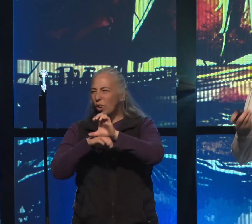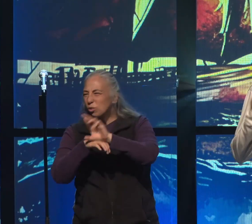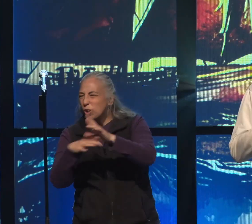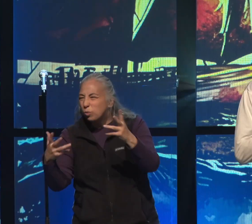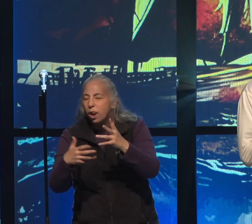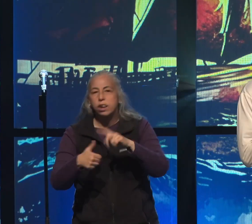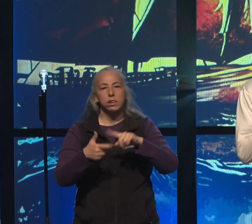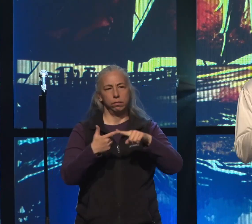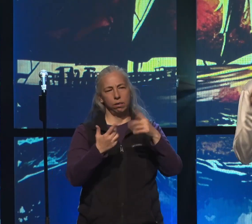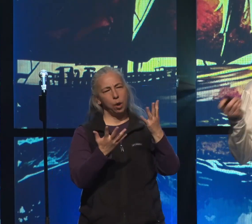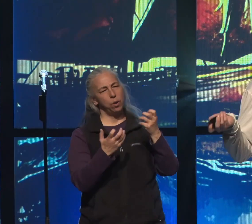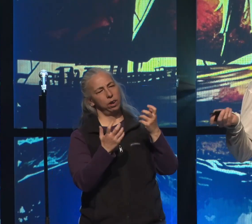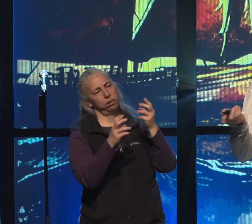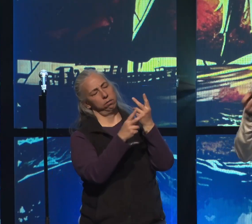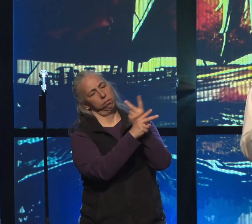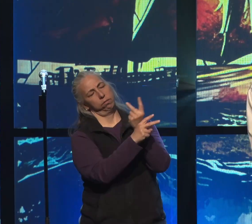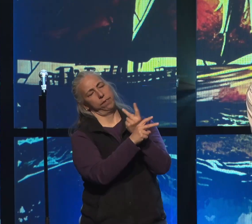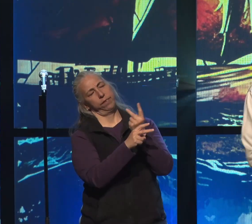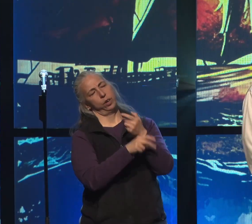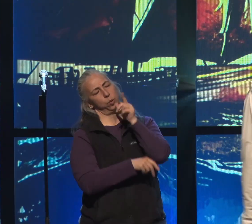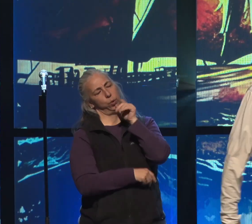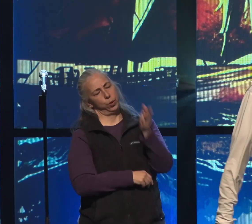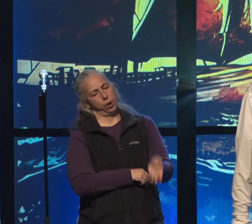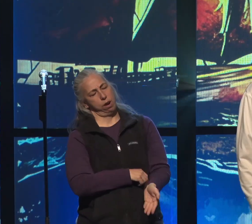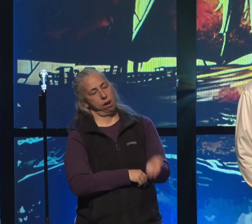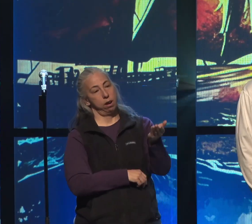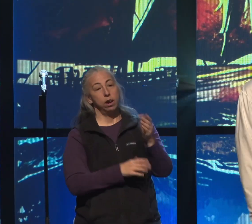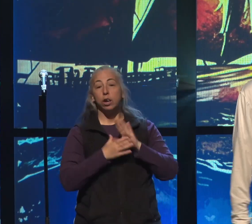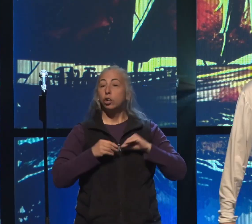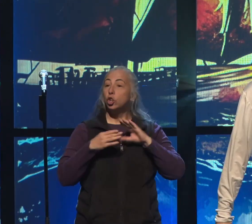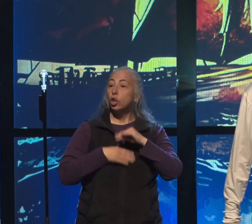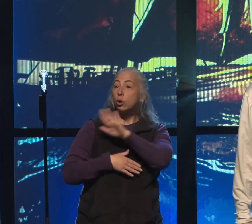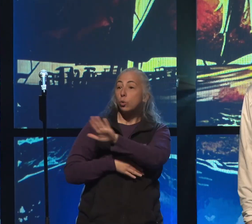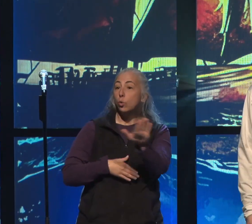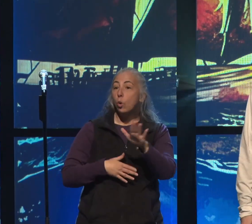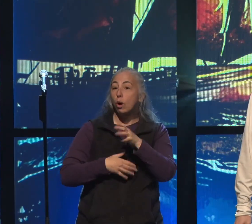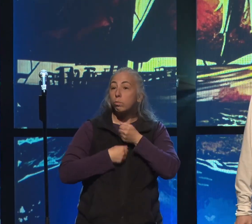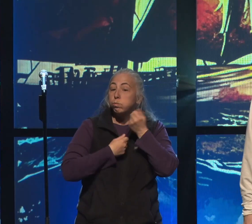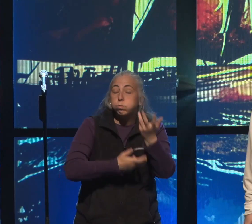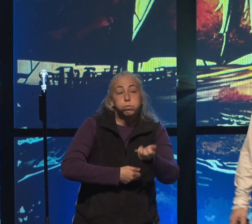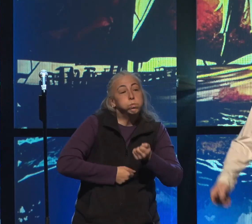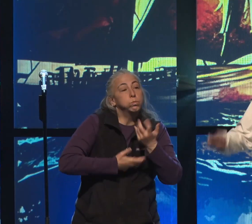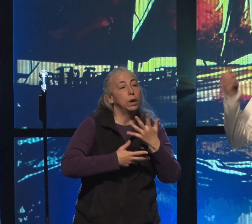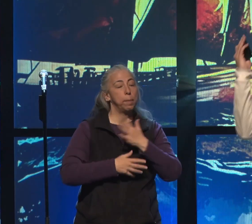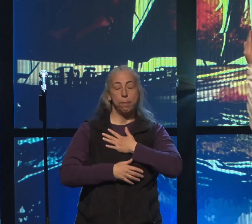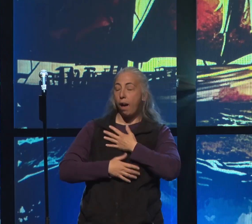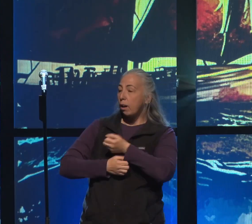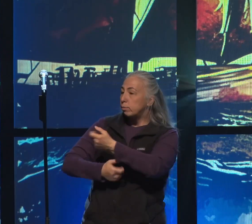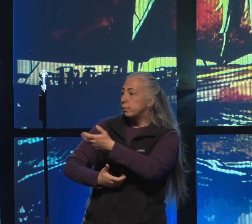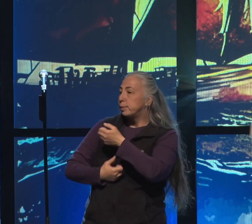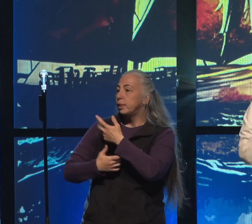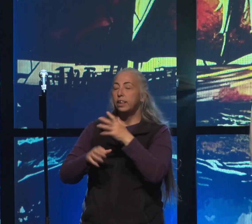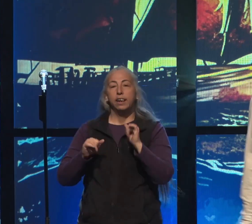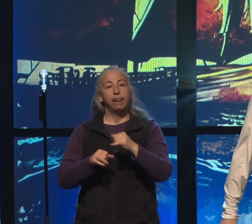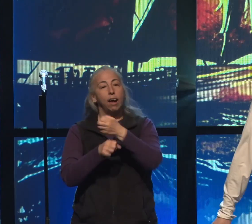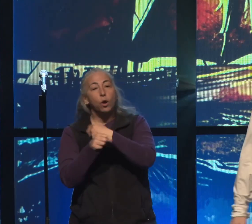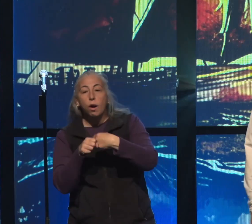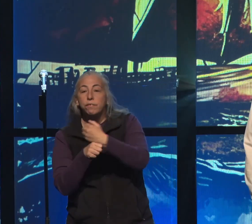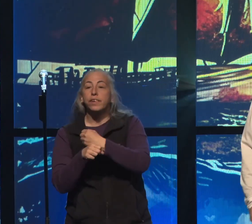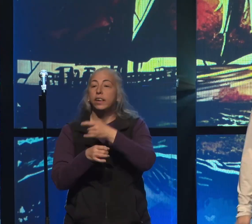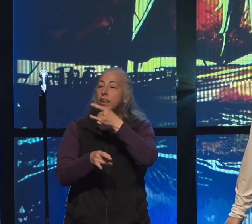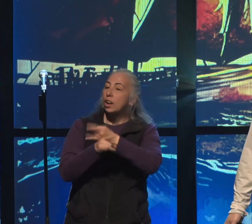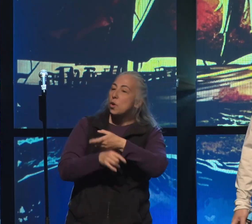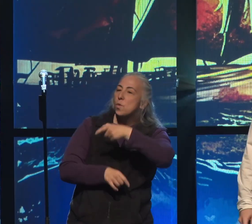me out, if you'd like to share your story, I'd love to hear your story. And we can do that over coffee. We can do that over whiskey. We can do that